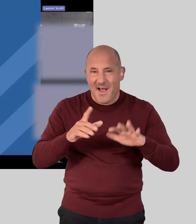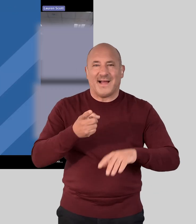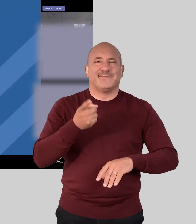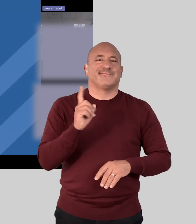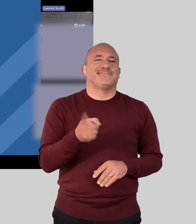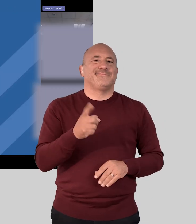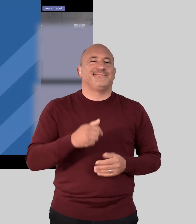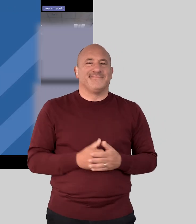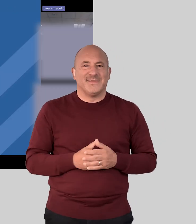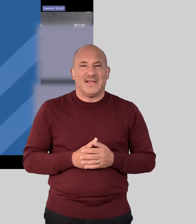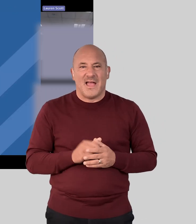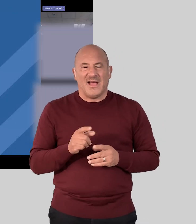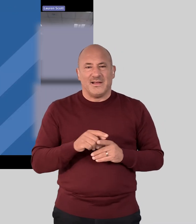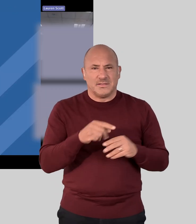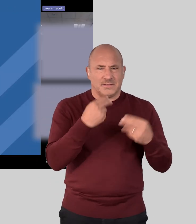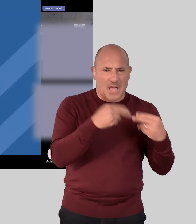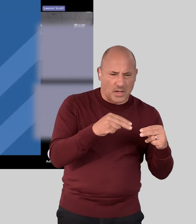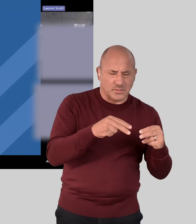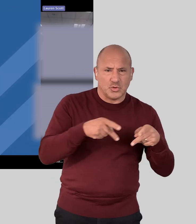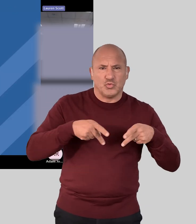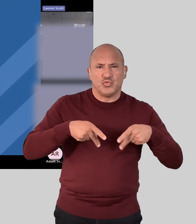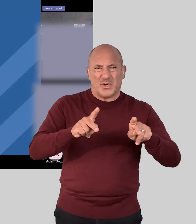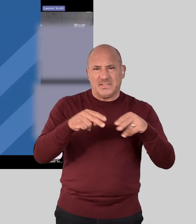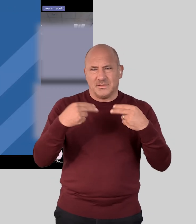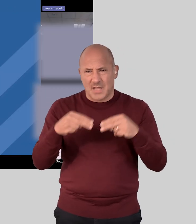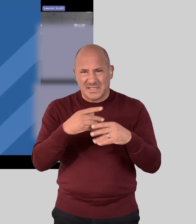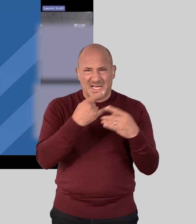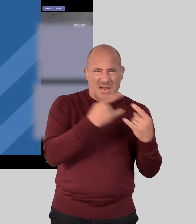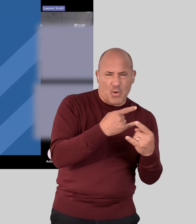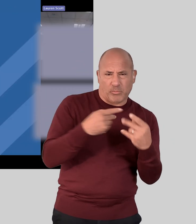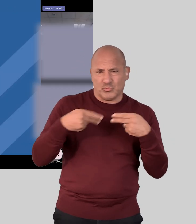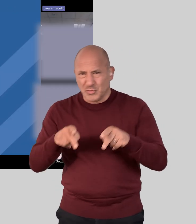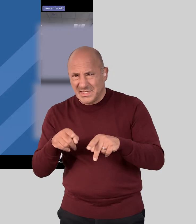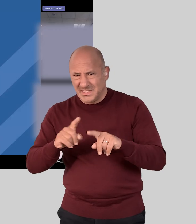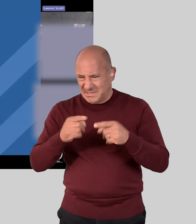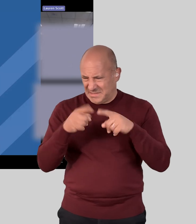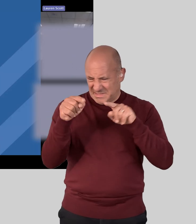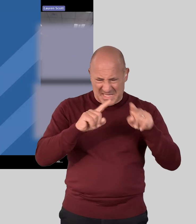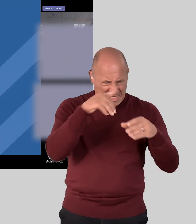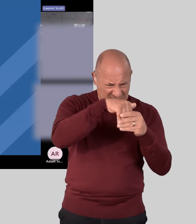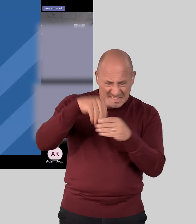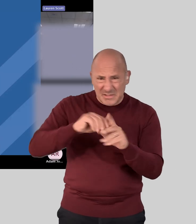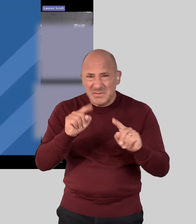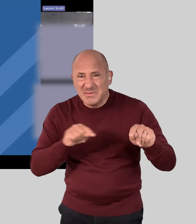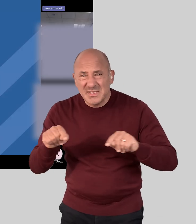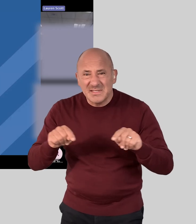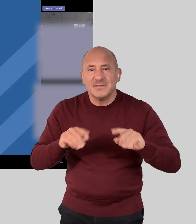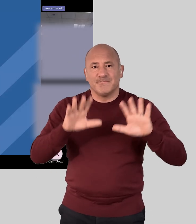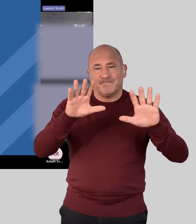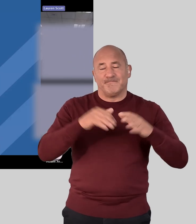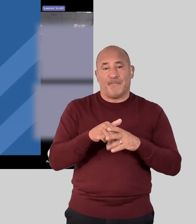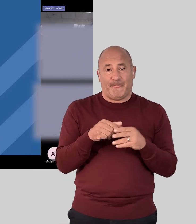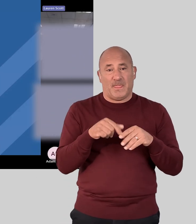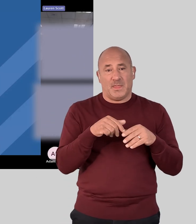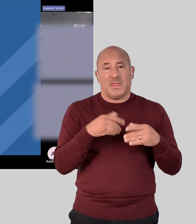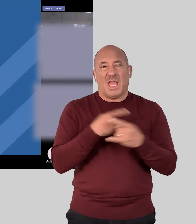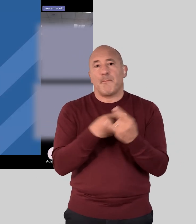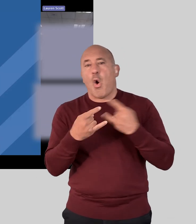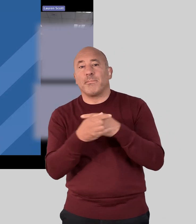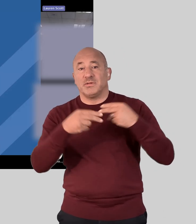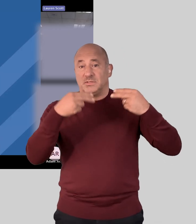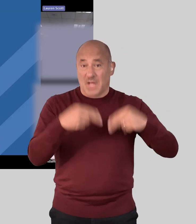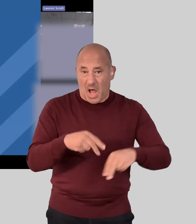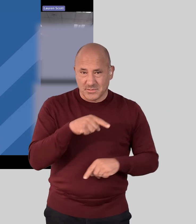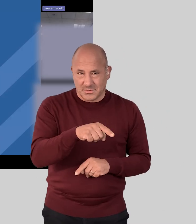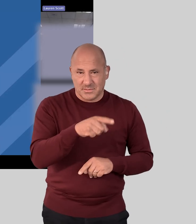between hip hop dance, street dance, like what is within what. So there's hip hop